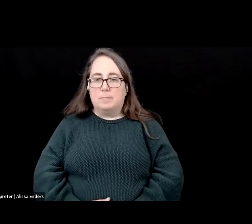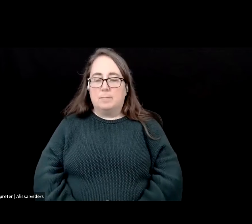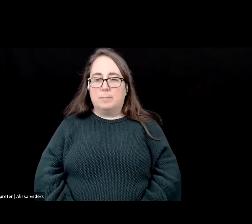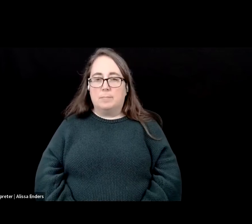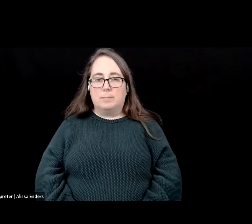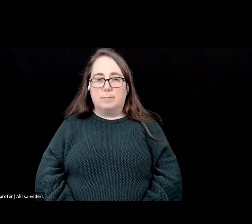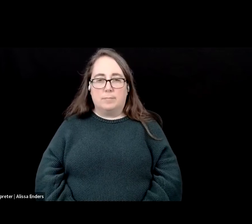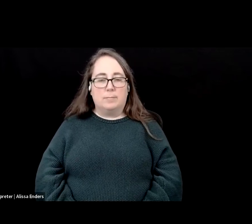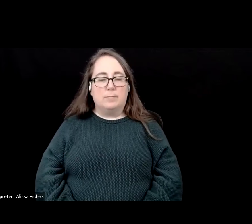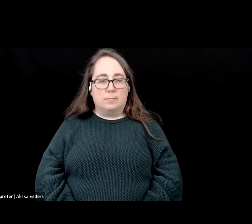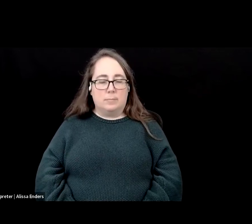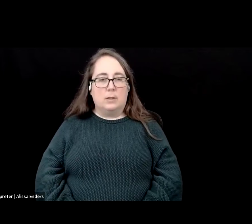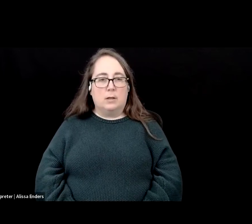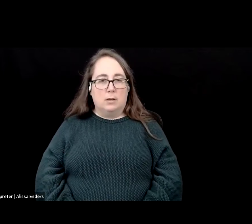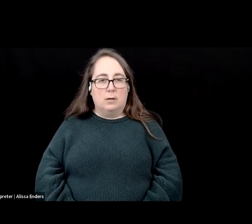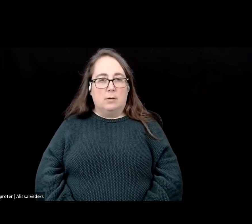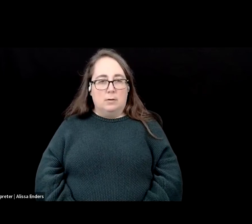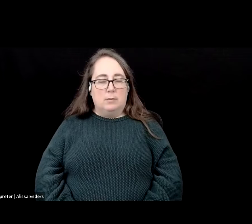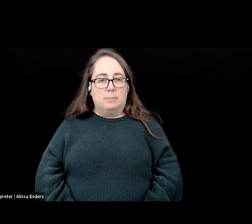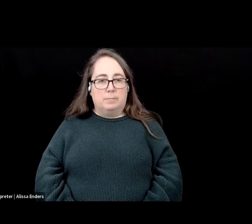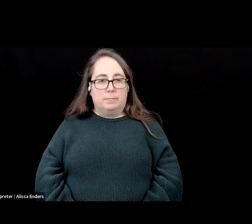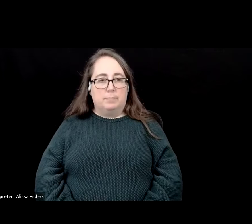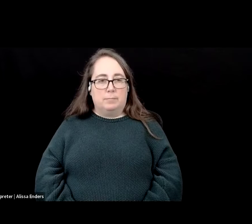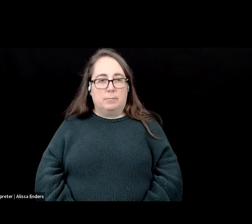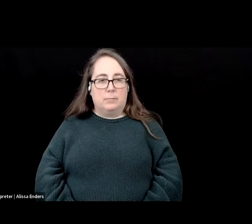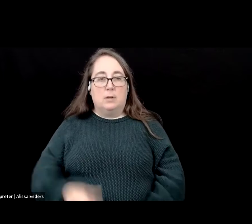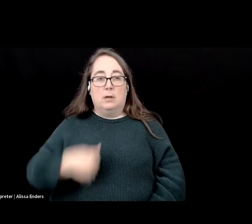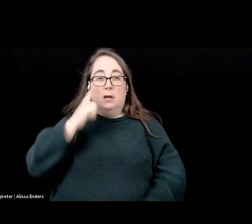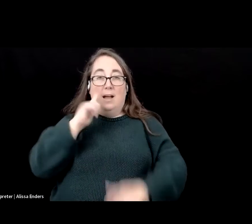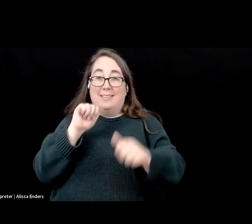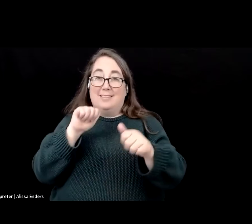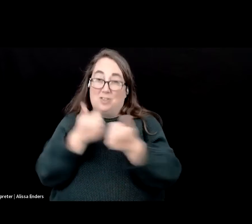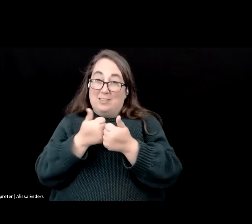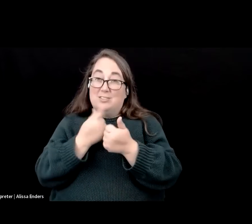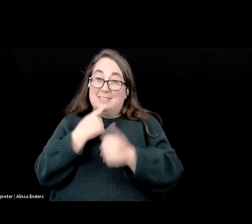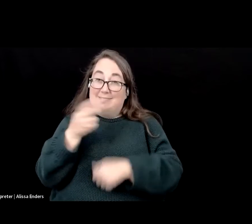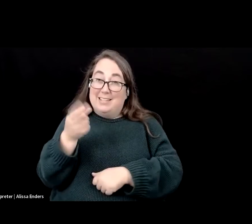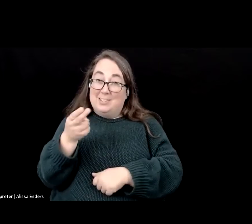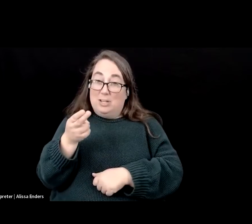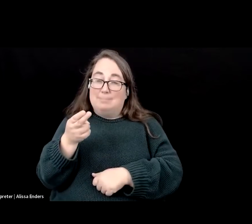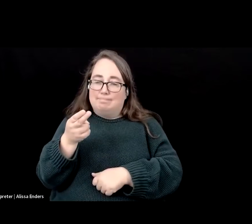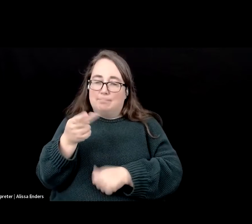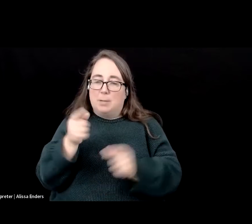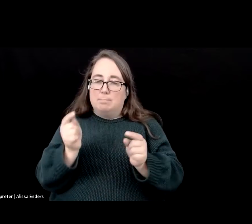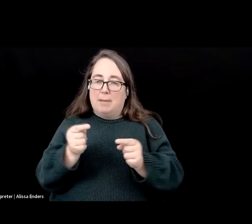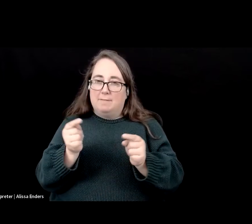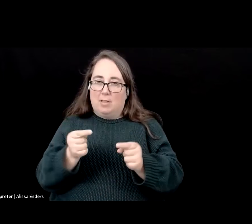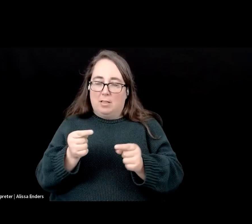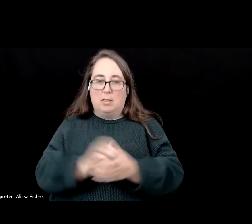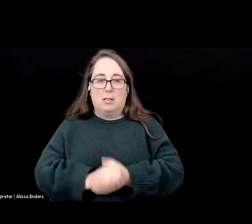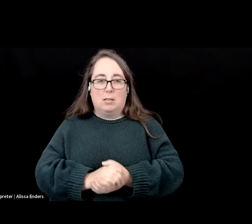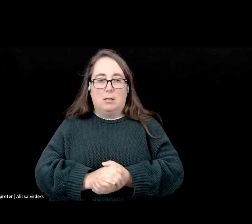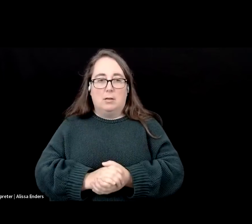I think the challenge with that is history is painful, right? And I wrote down when you were speaking earlier that history is